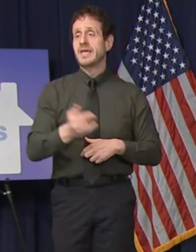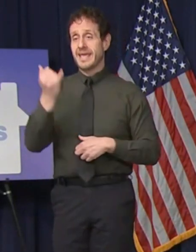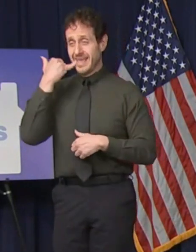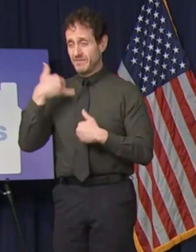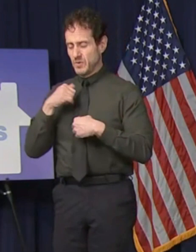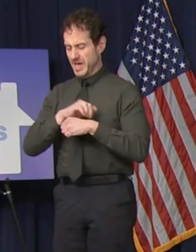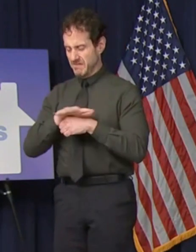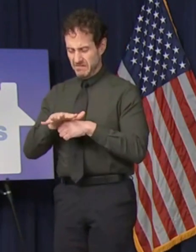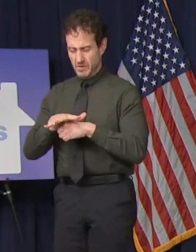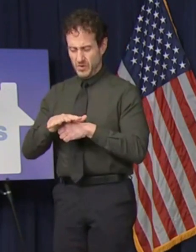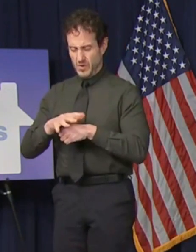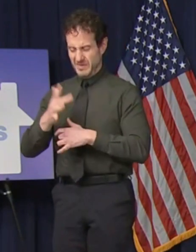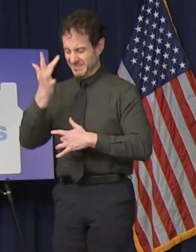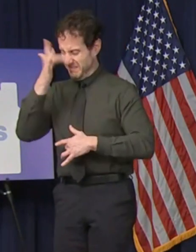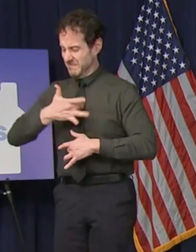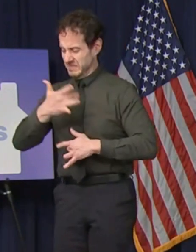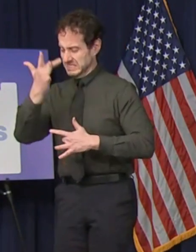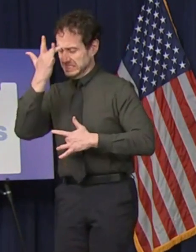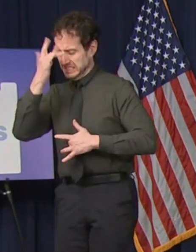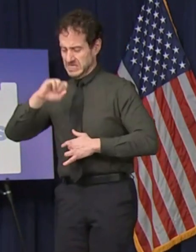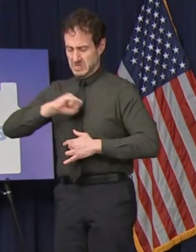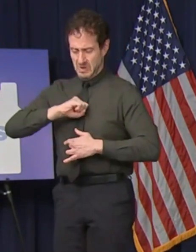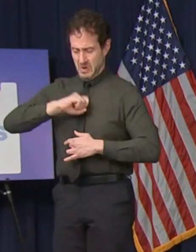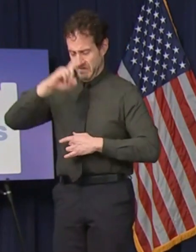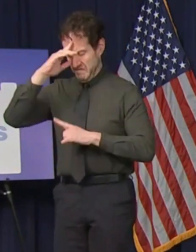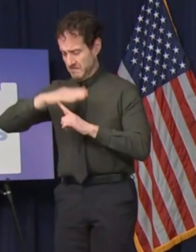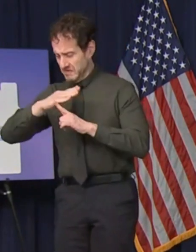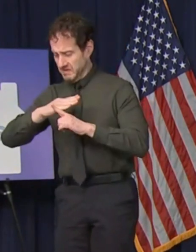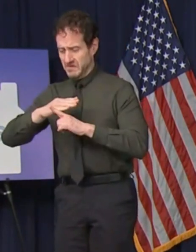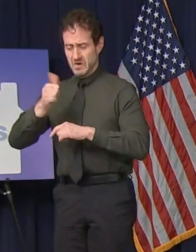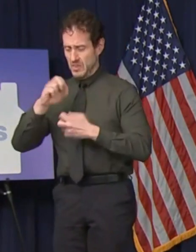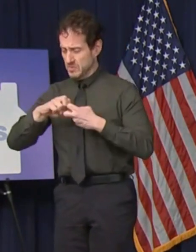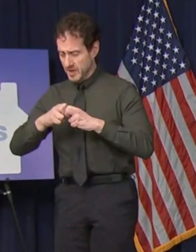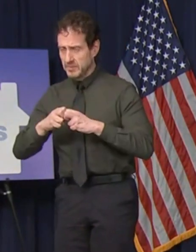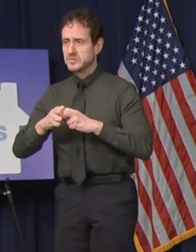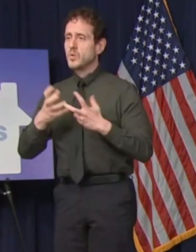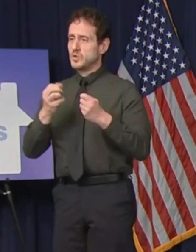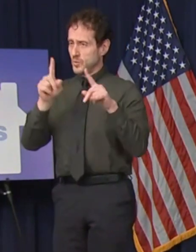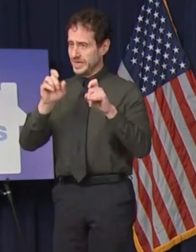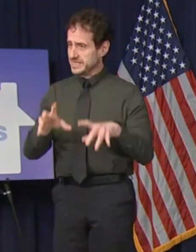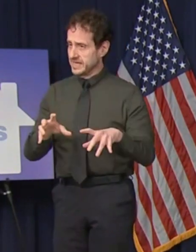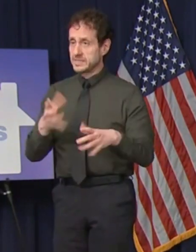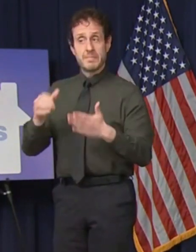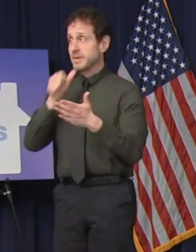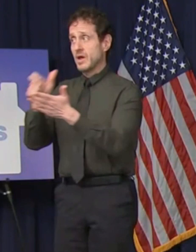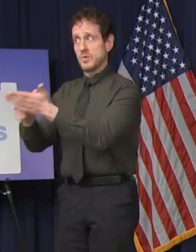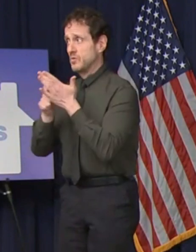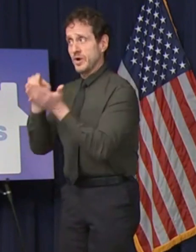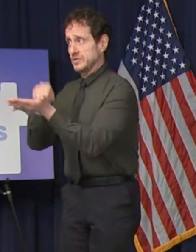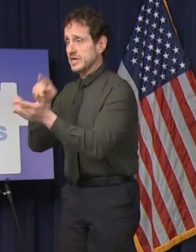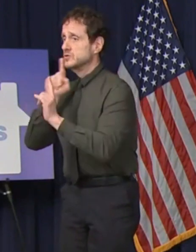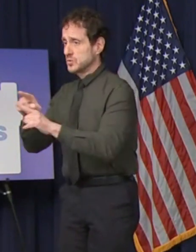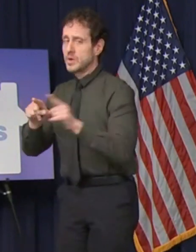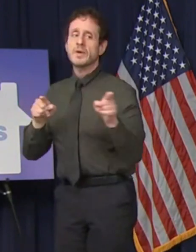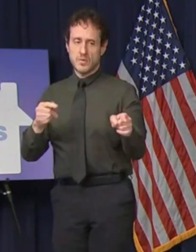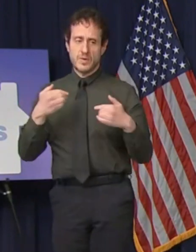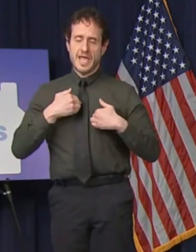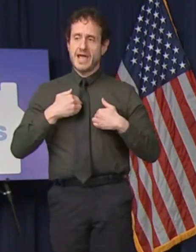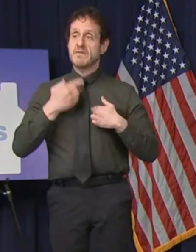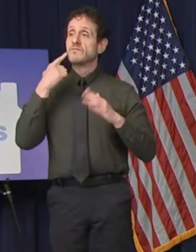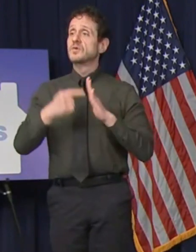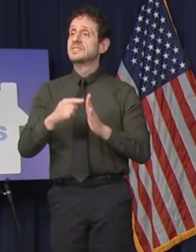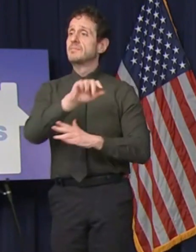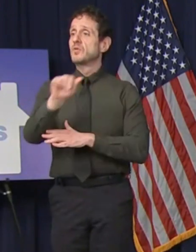symptoms and wants a test, even without a doctor's order. Today in Aurora, we opened a